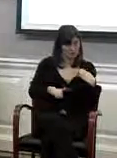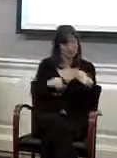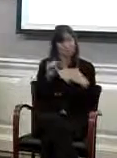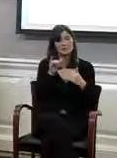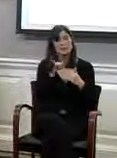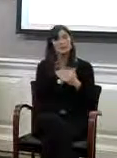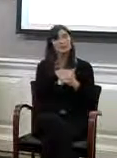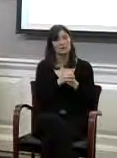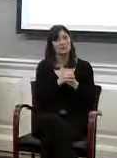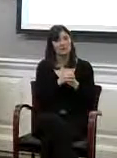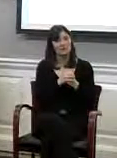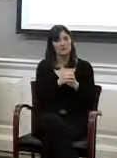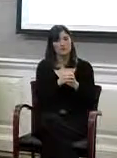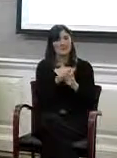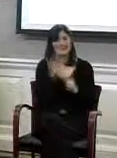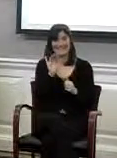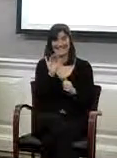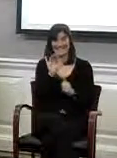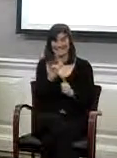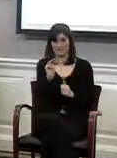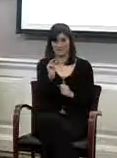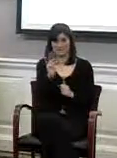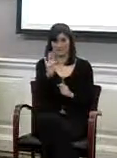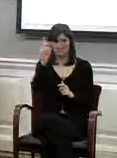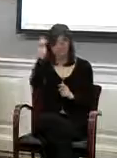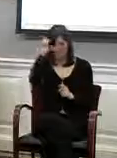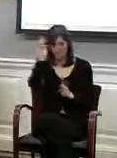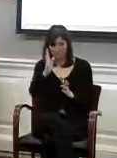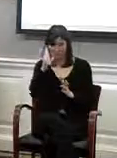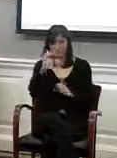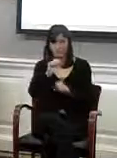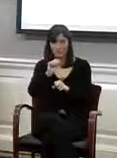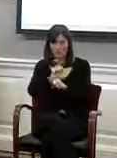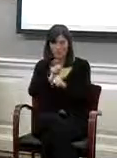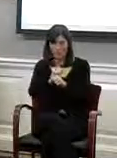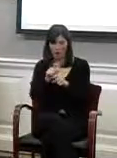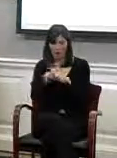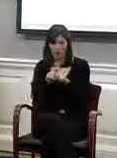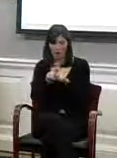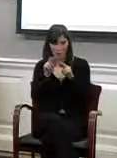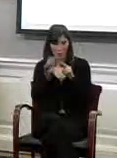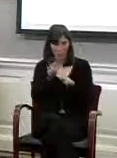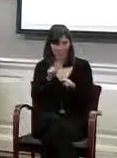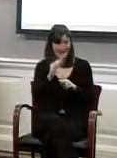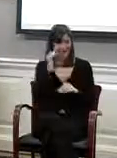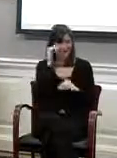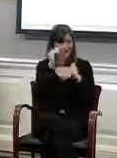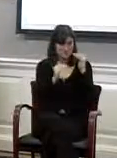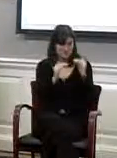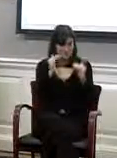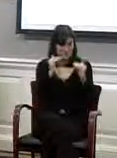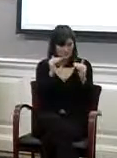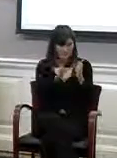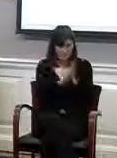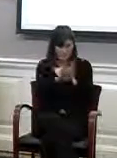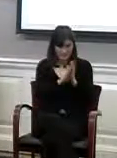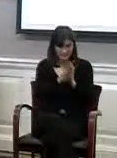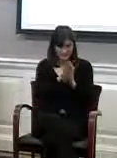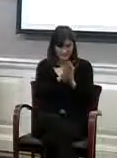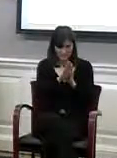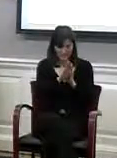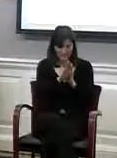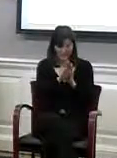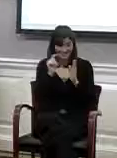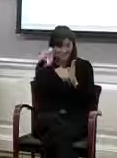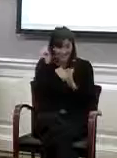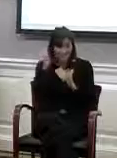out. For example, Boyd has linked this with transformative learning to adult development theory. There's a scholar, Etling, who has